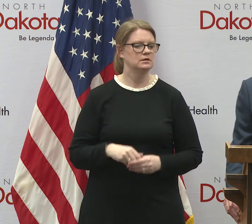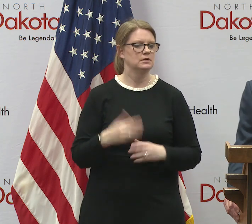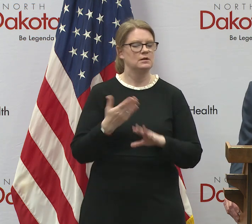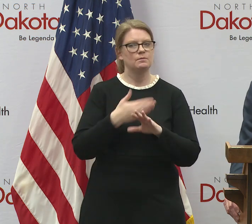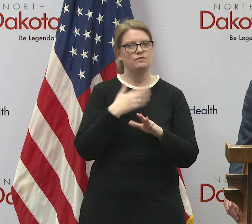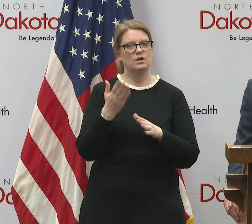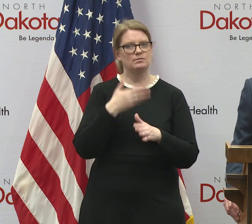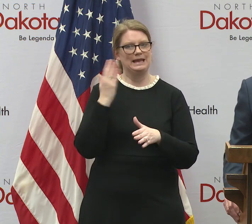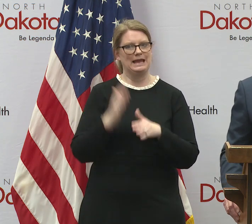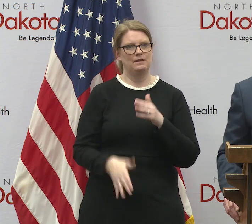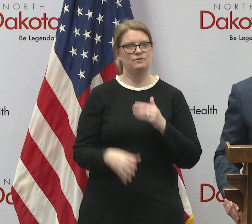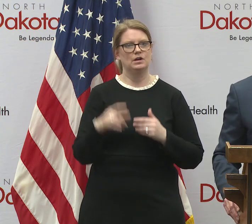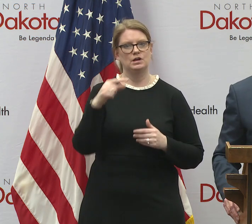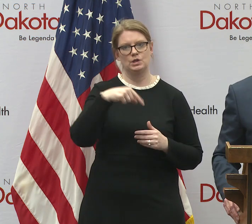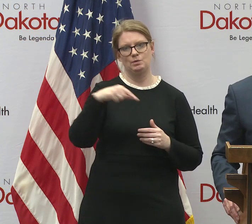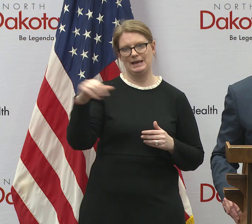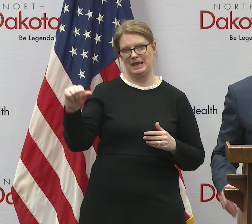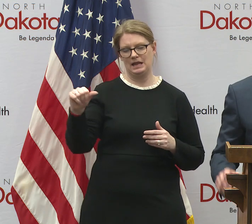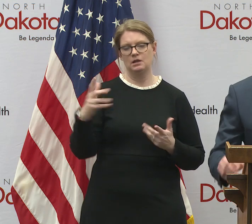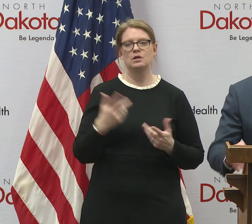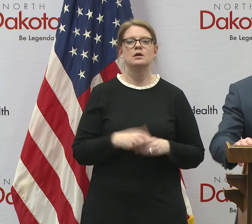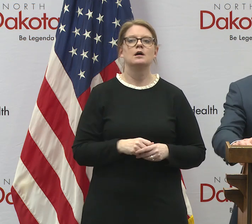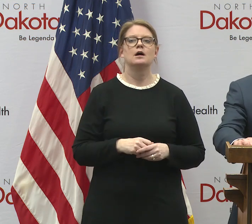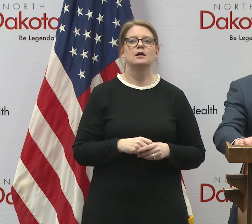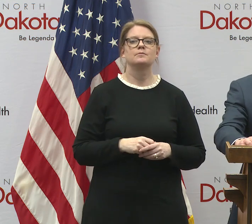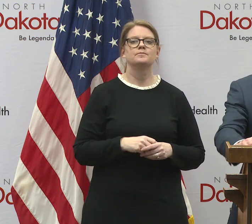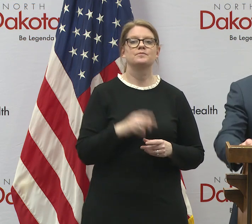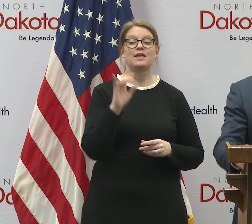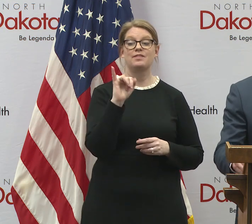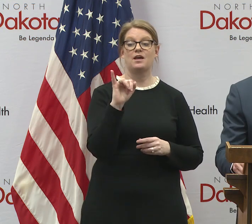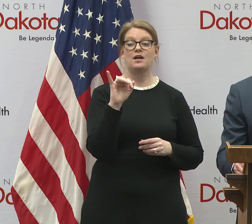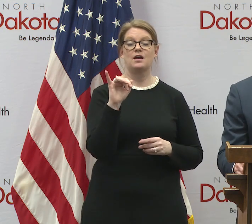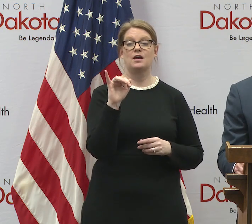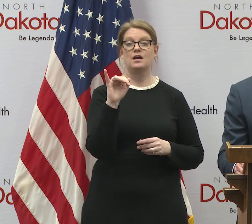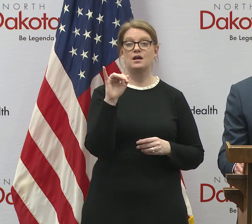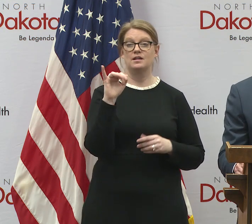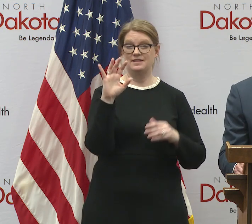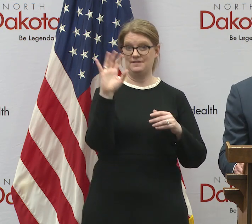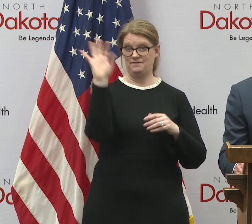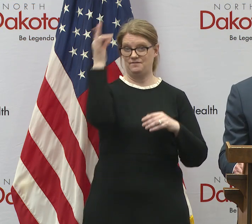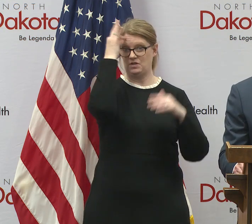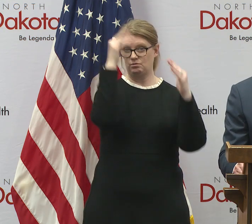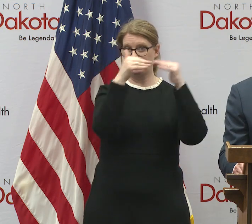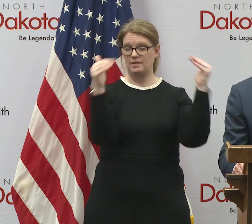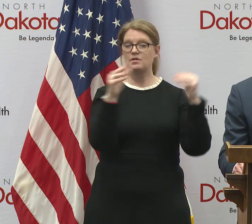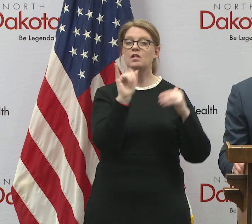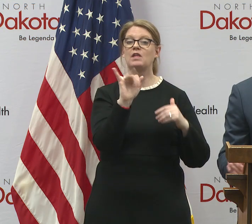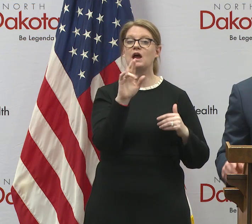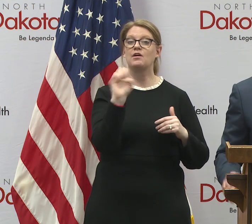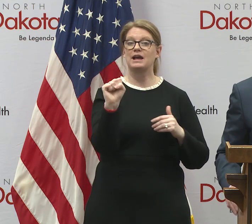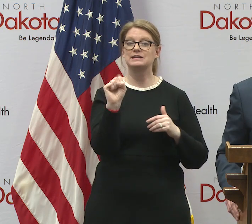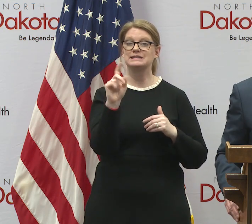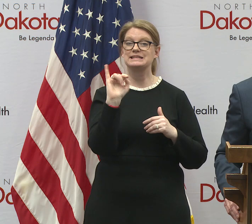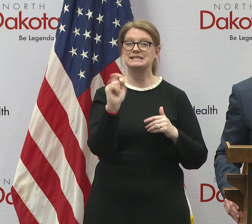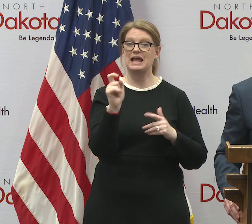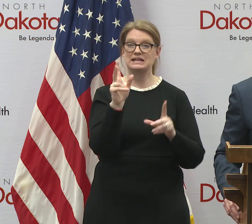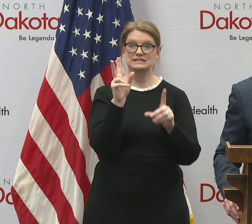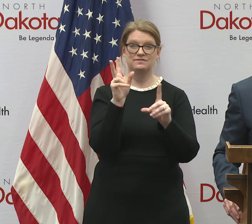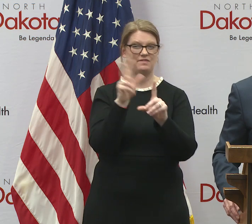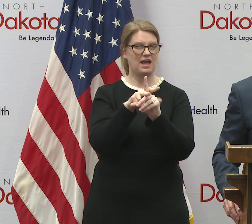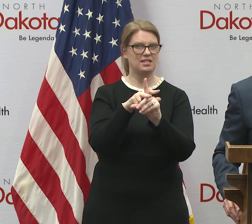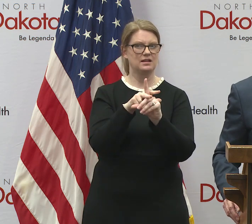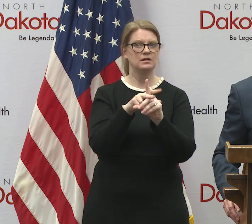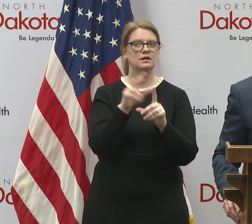to Q&A, you've heard that federally, the IRS extended yesterday the tax filing and payment deadline